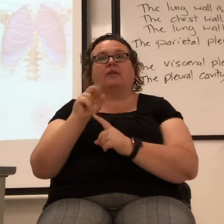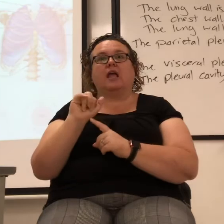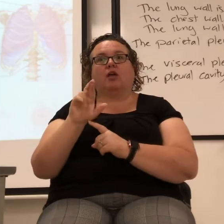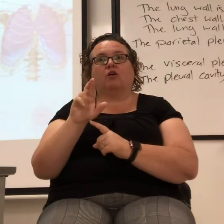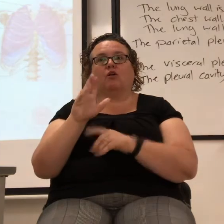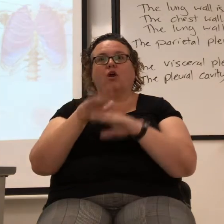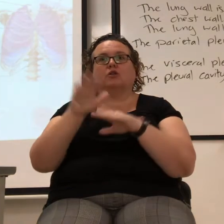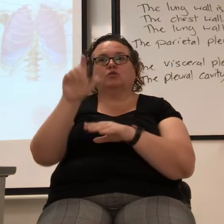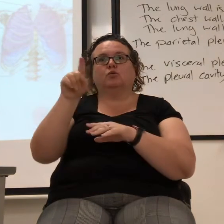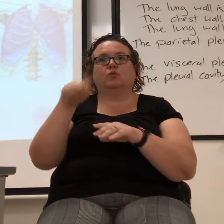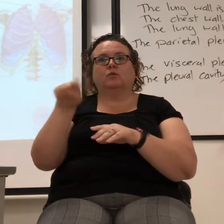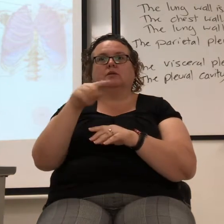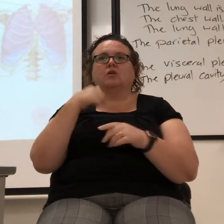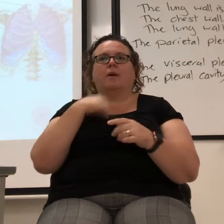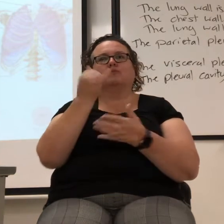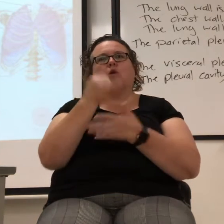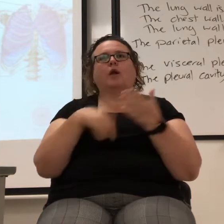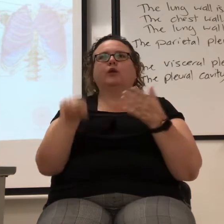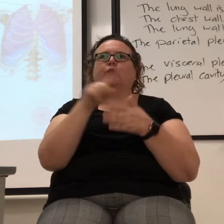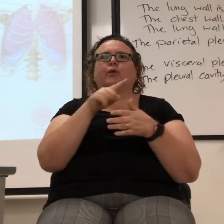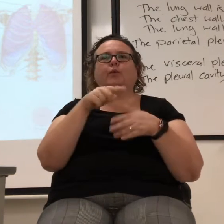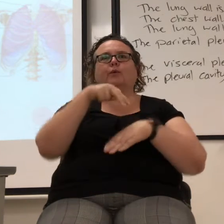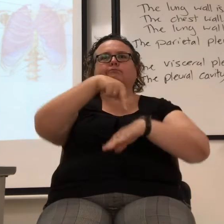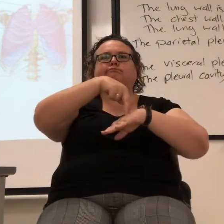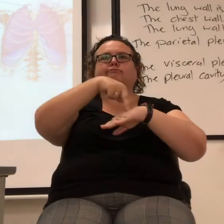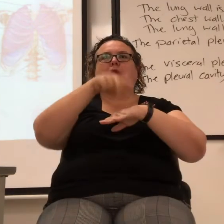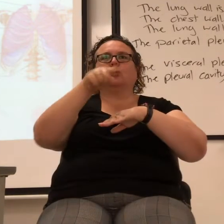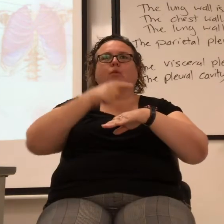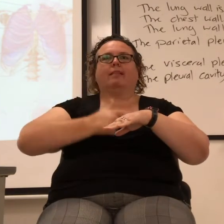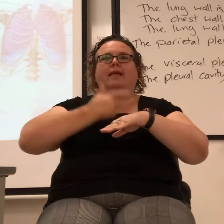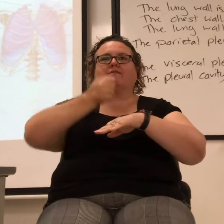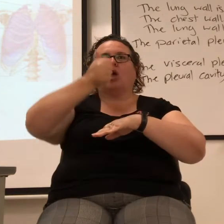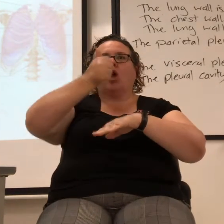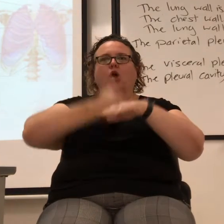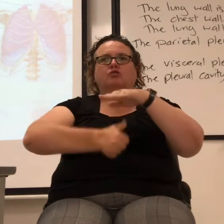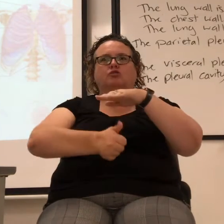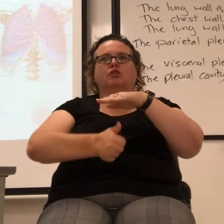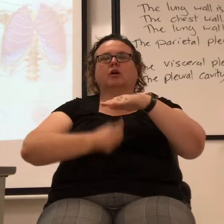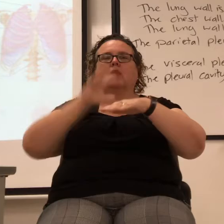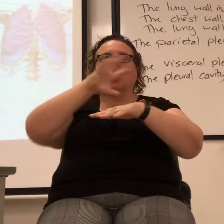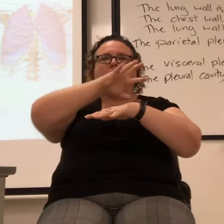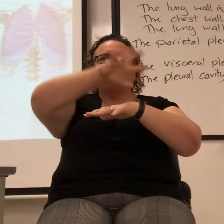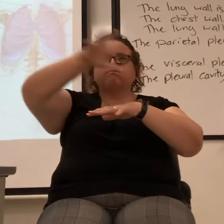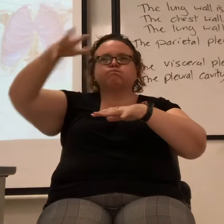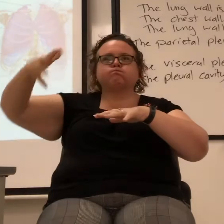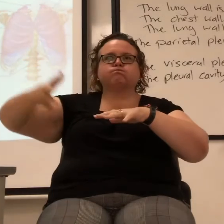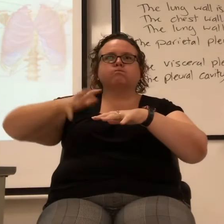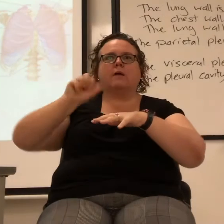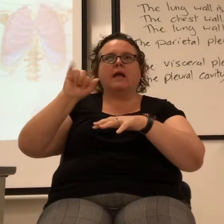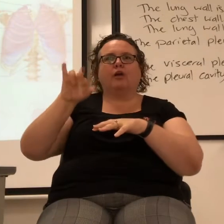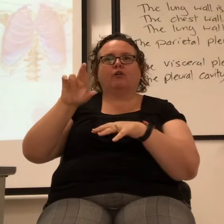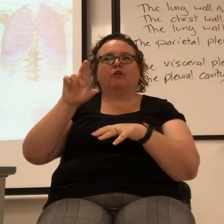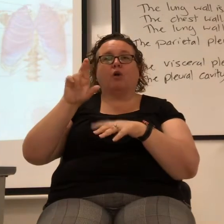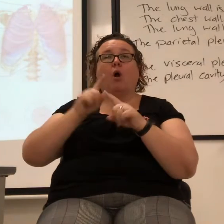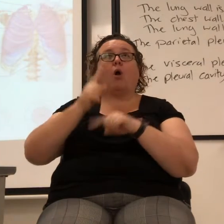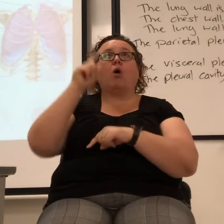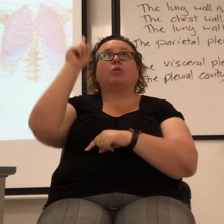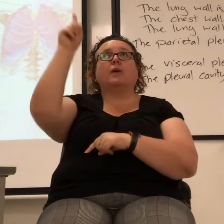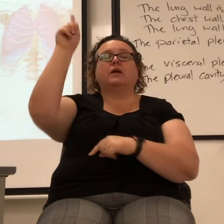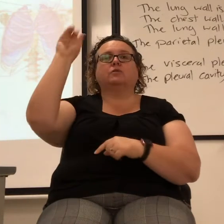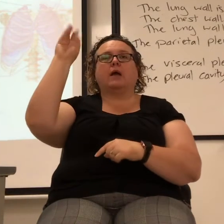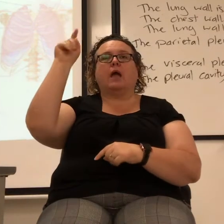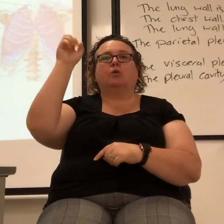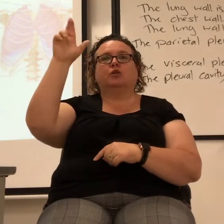you, here's me drawing you, little stick figure, right? You live under a column of air all the way to outer space. That's the